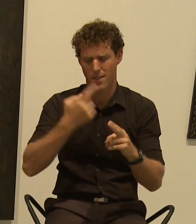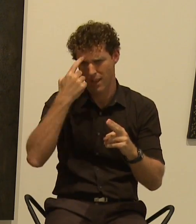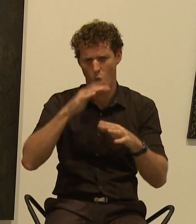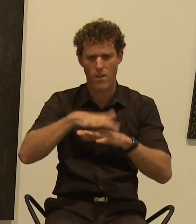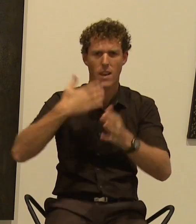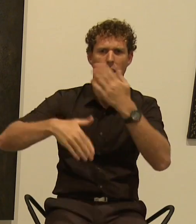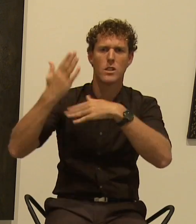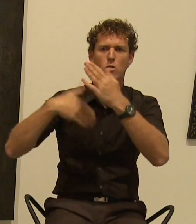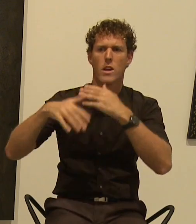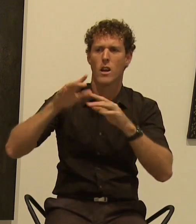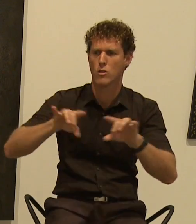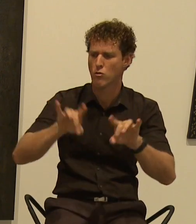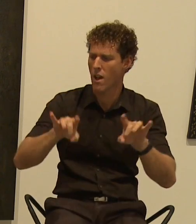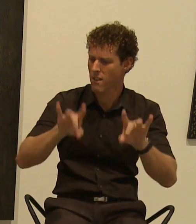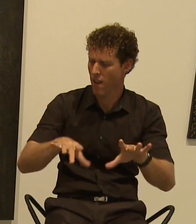and